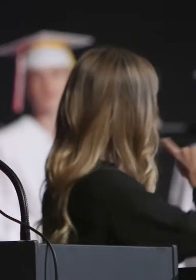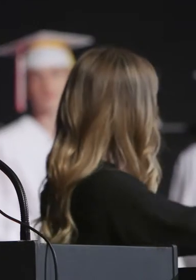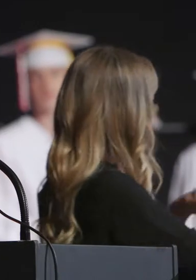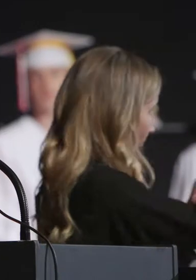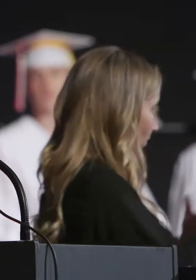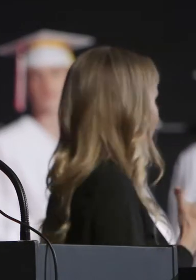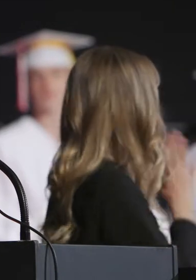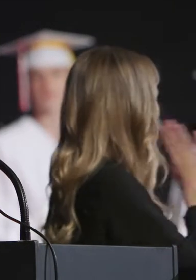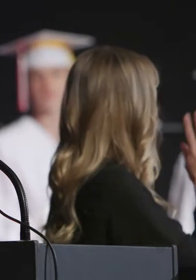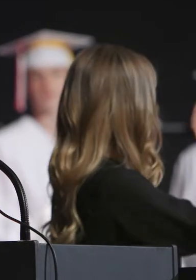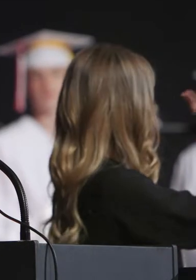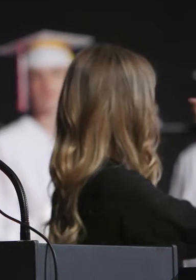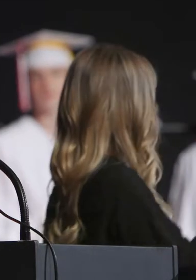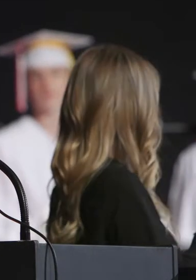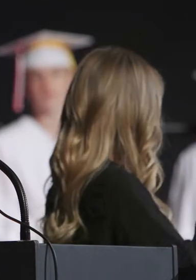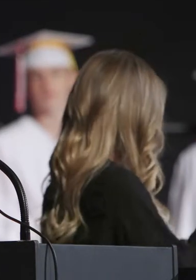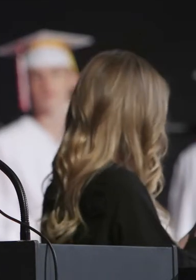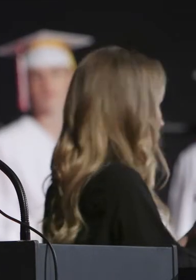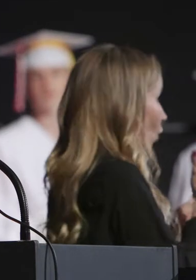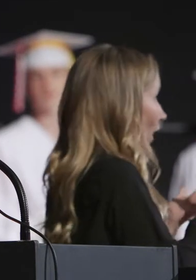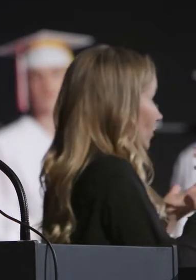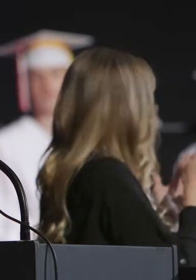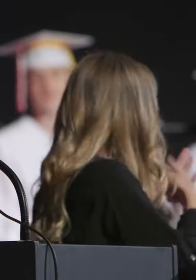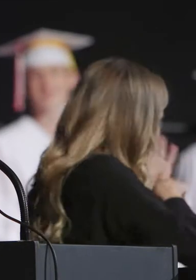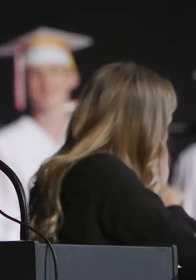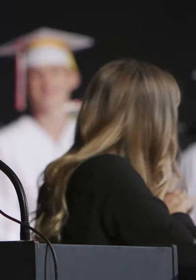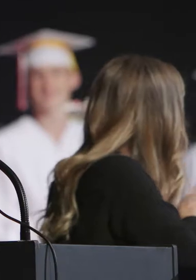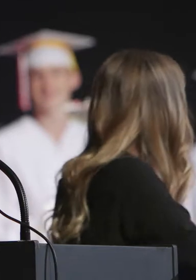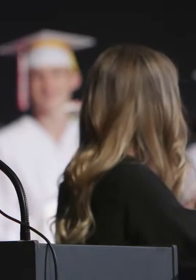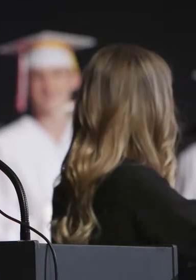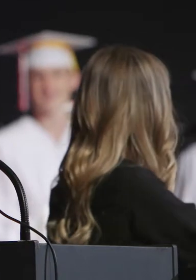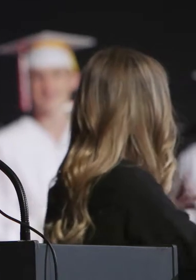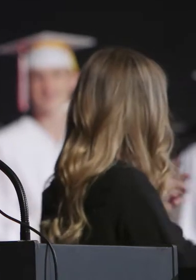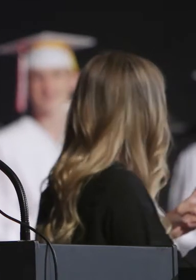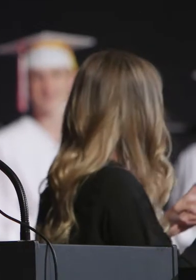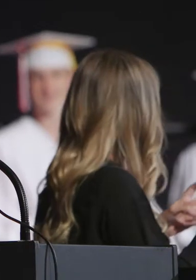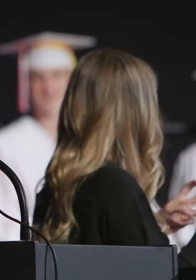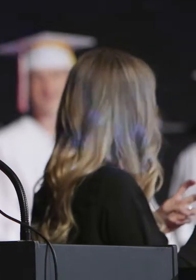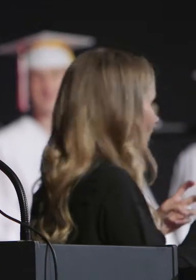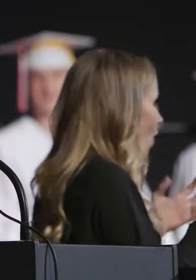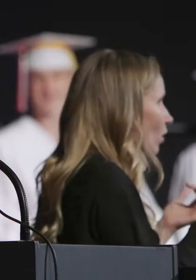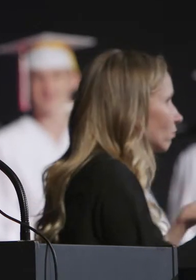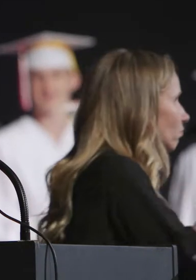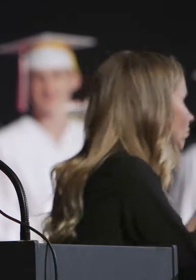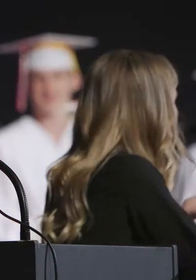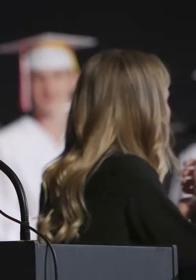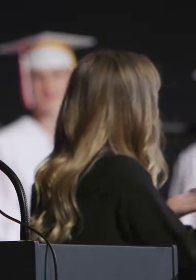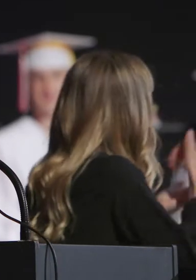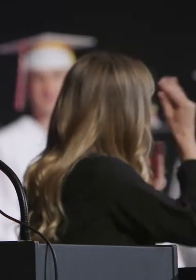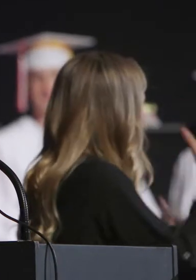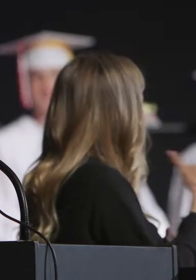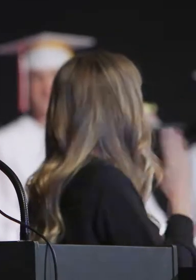speak at graduation. So I immediately began to research speech topics, and my personal bias to find and accumulate data led me to learn the